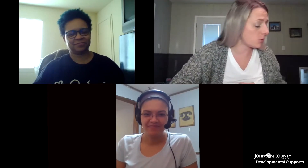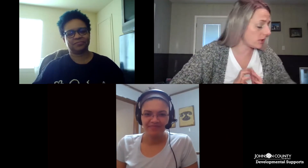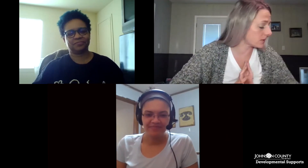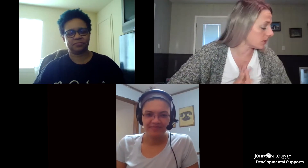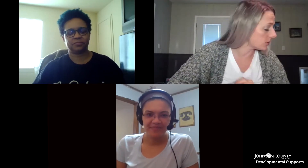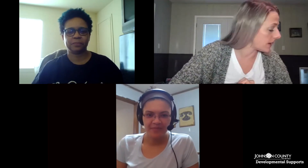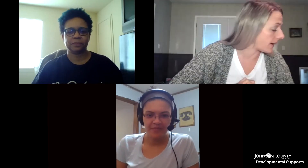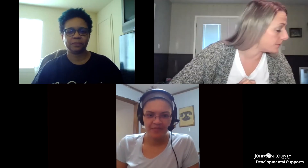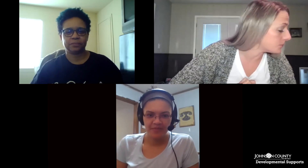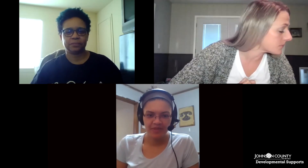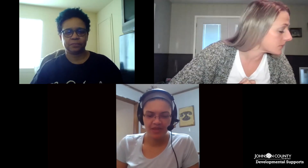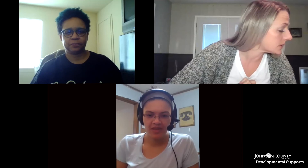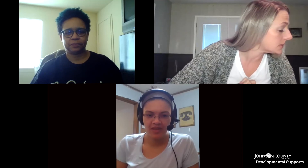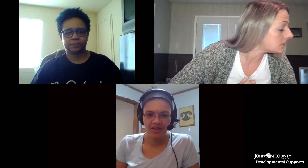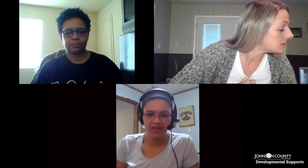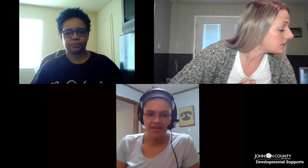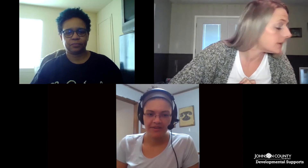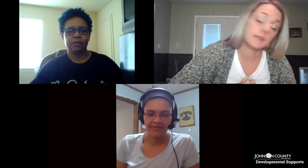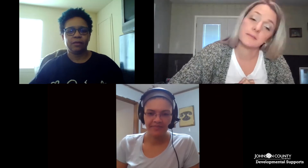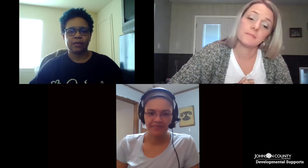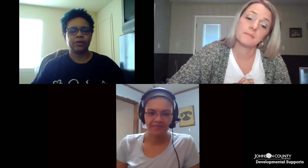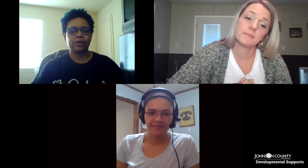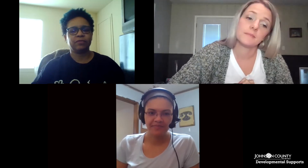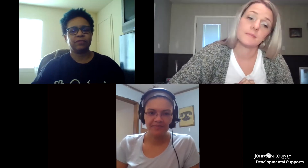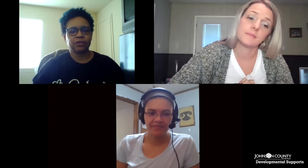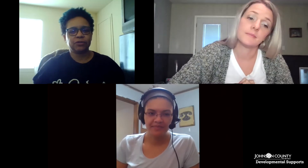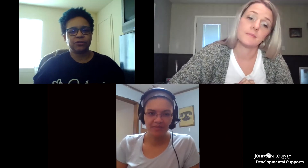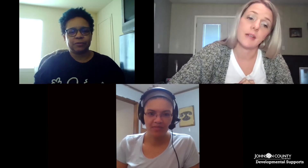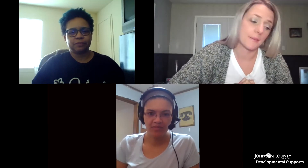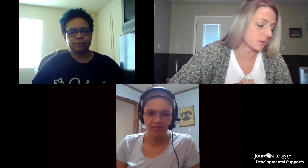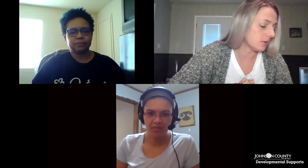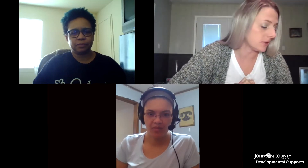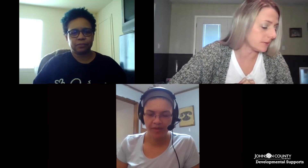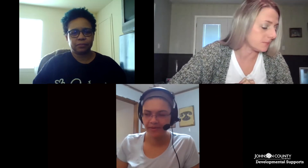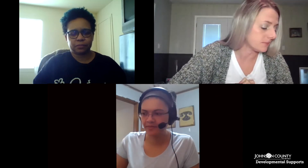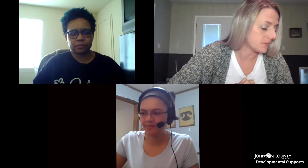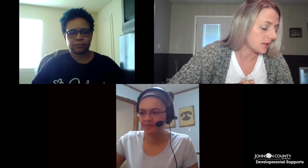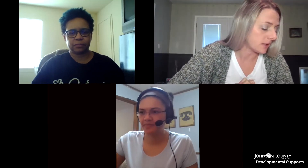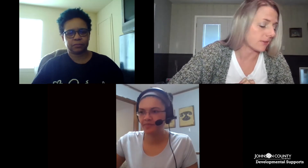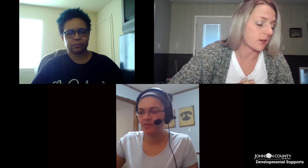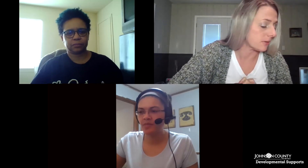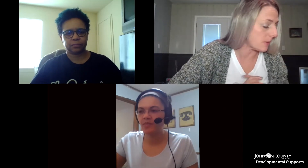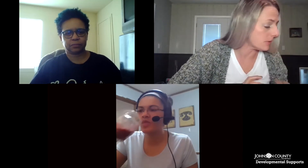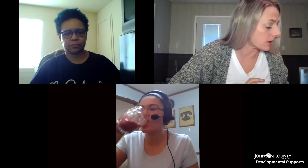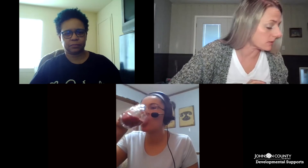do you guys want to learn now? Can we go back over the colors? Absolutely. Now I've got to remember the